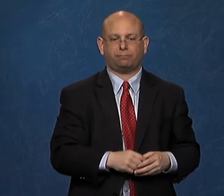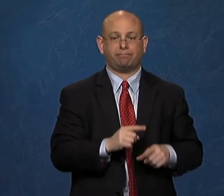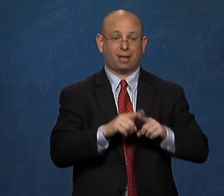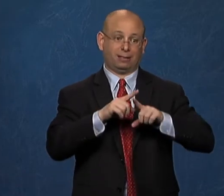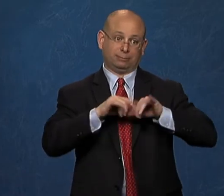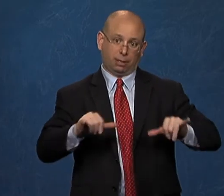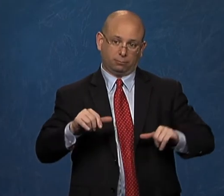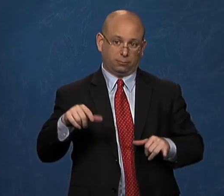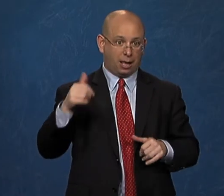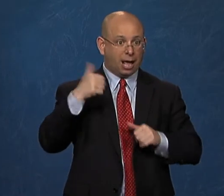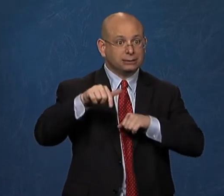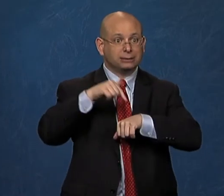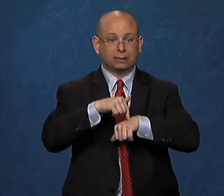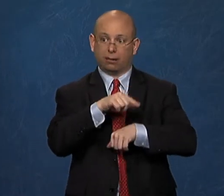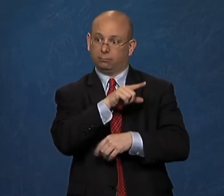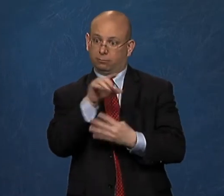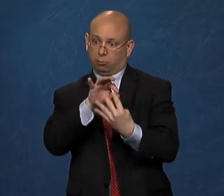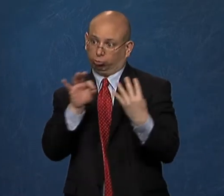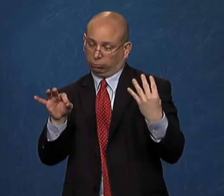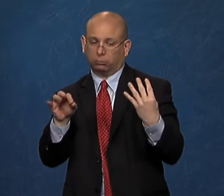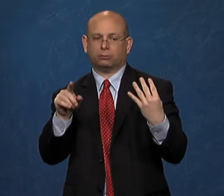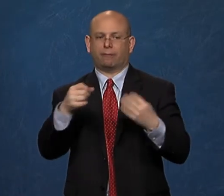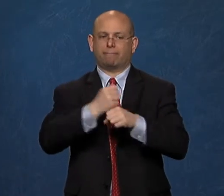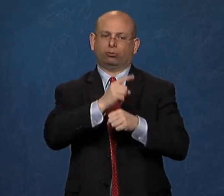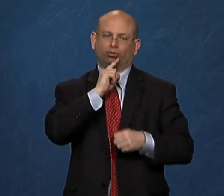that unless the live interpreter is not available.